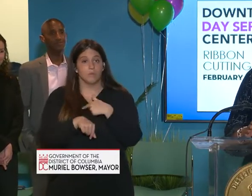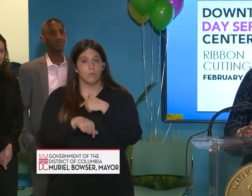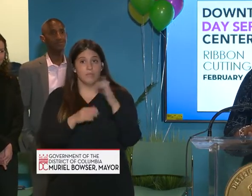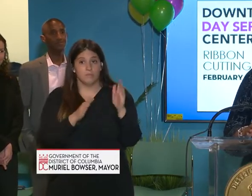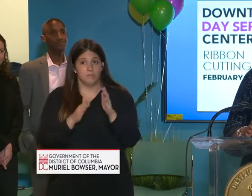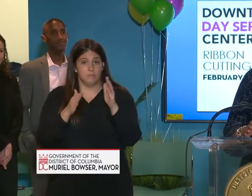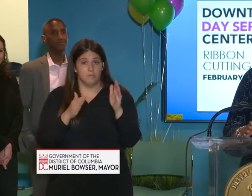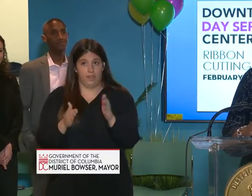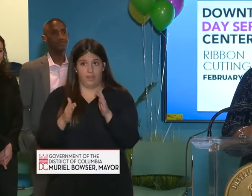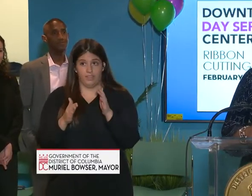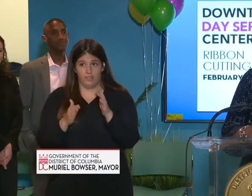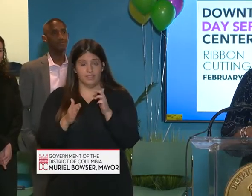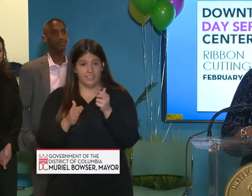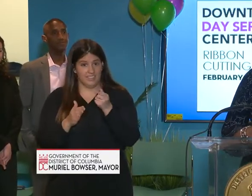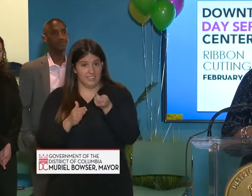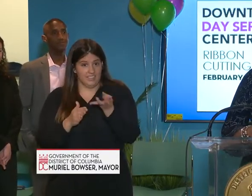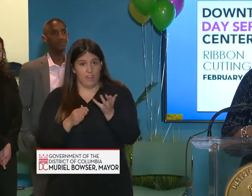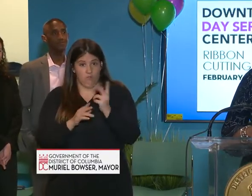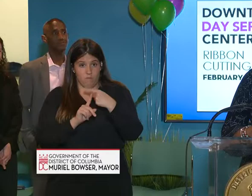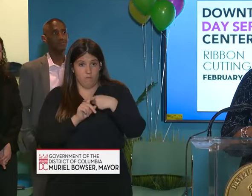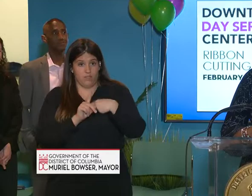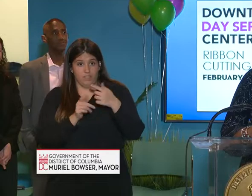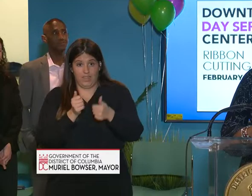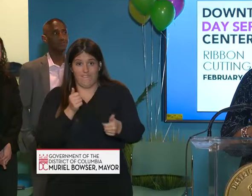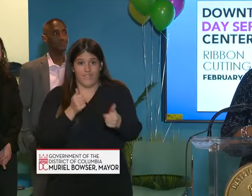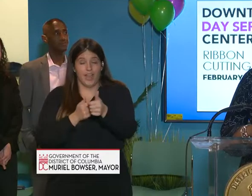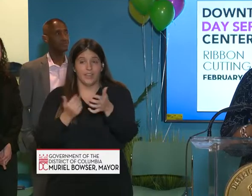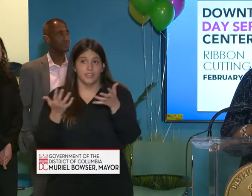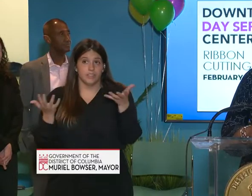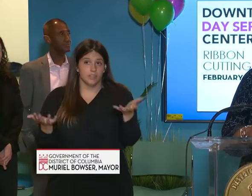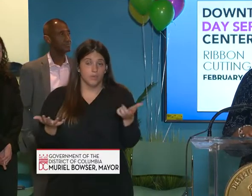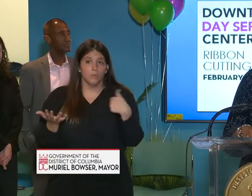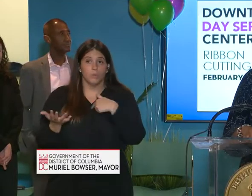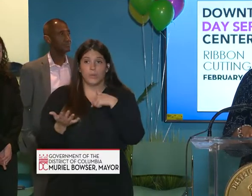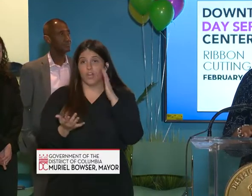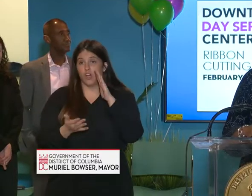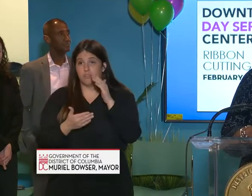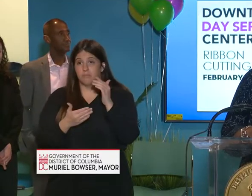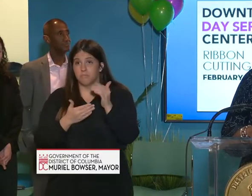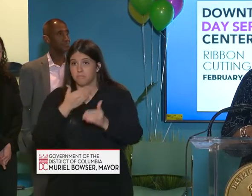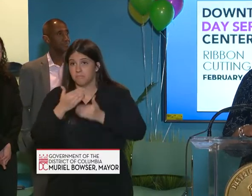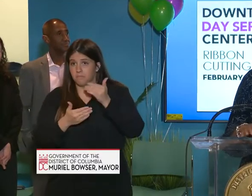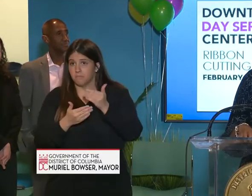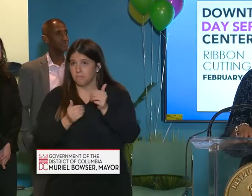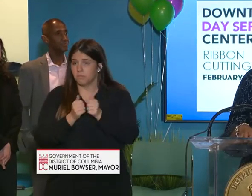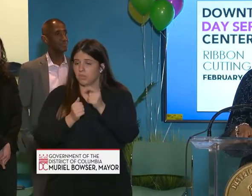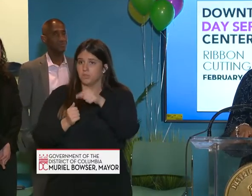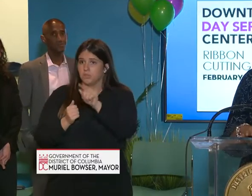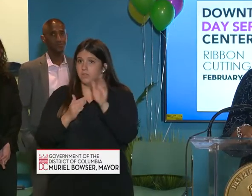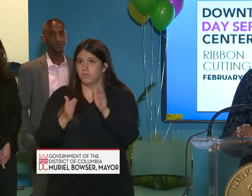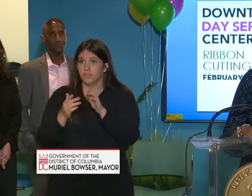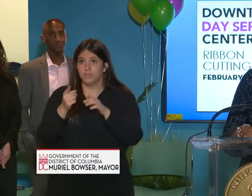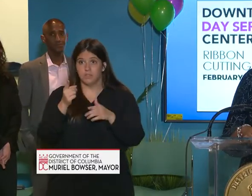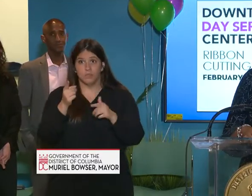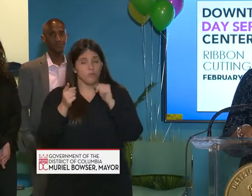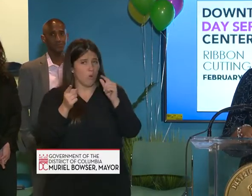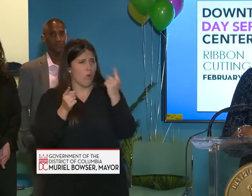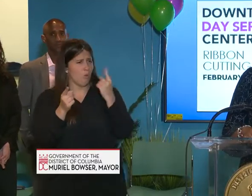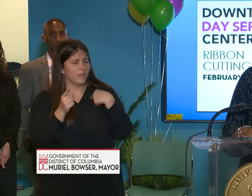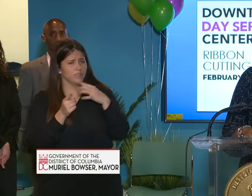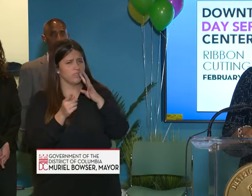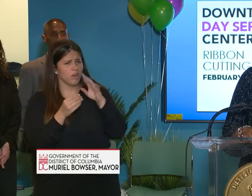planning for those events many, many months in advance. So we are proceeding with those plans. You don't know what he's